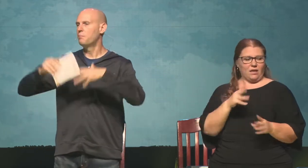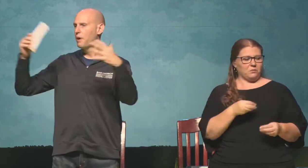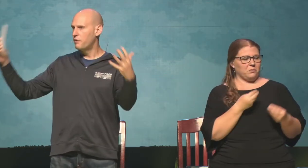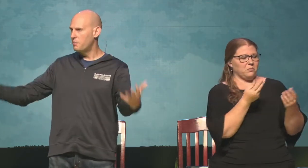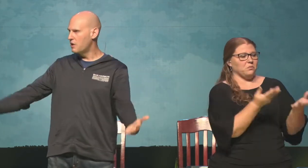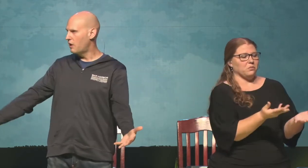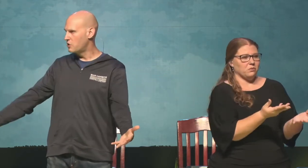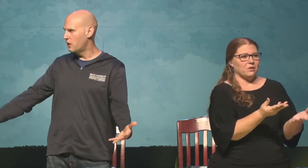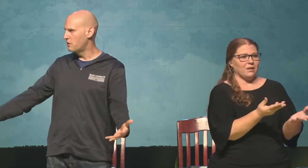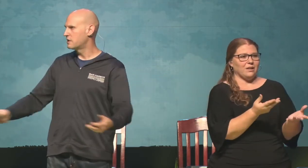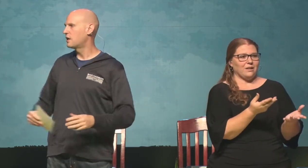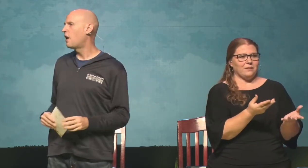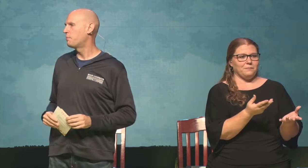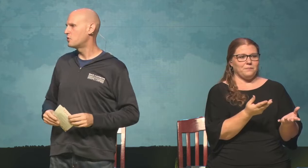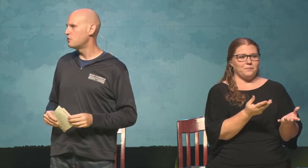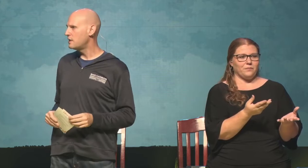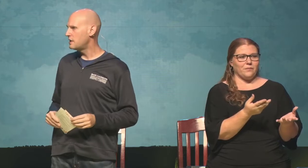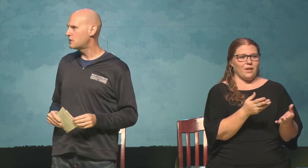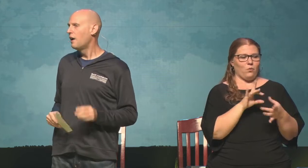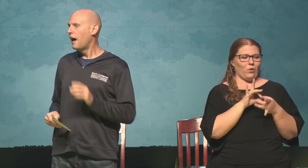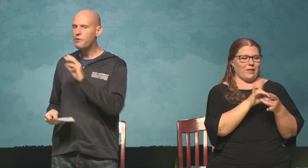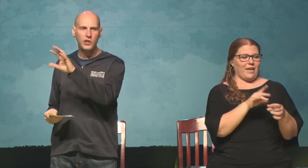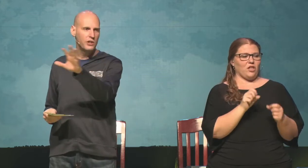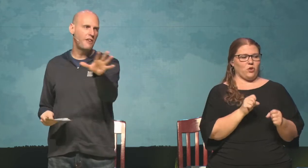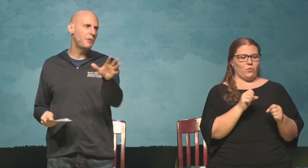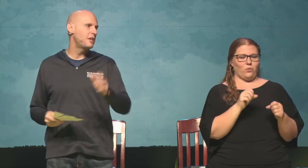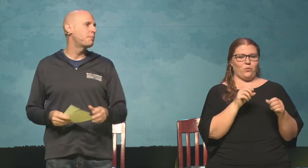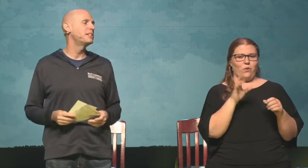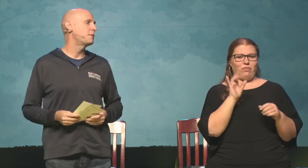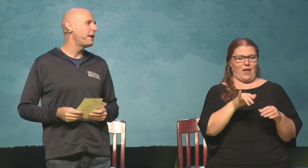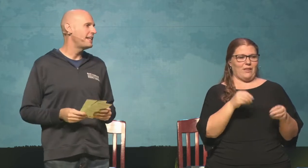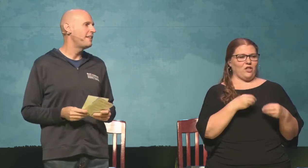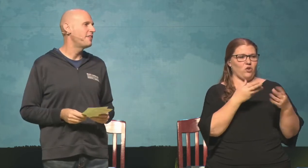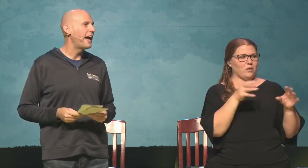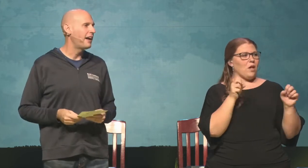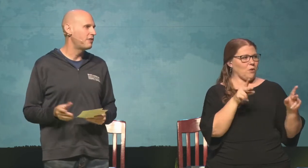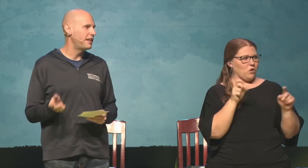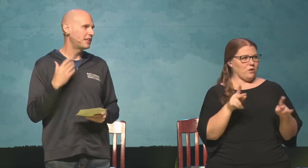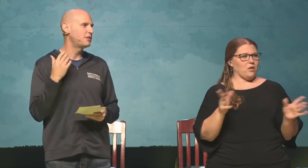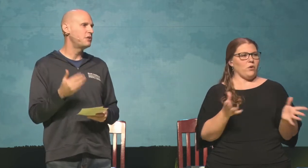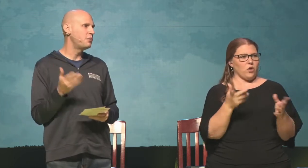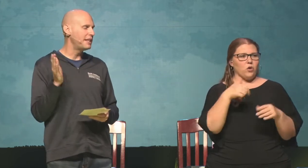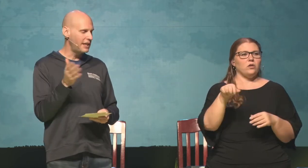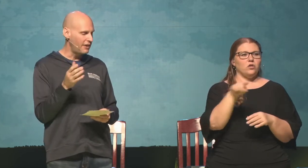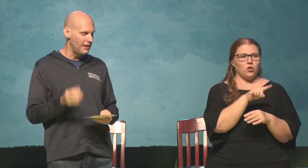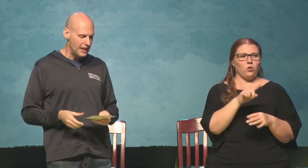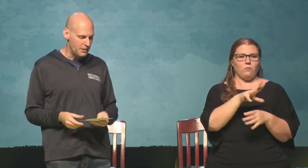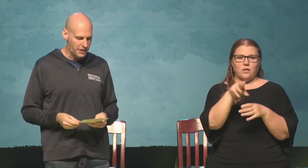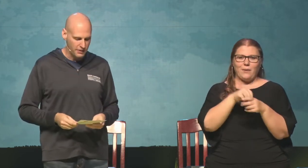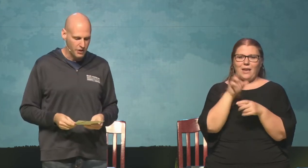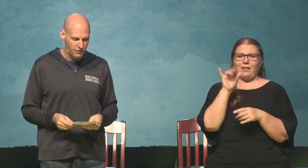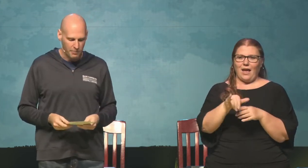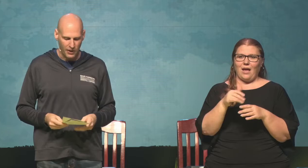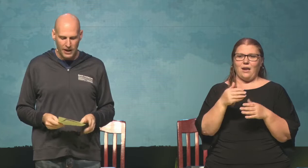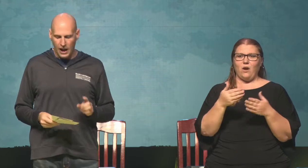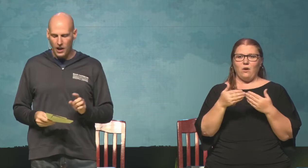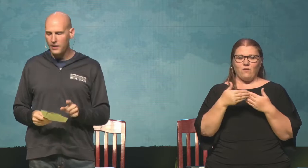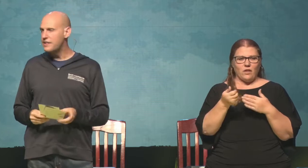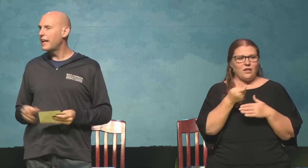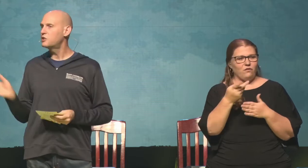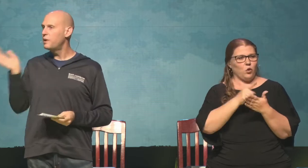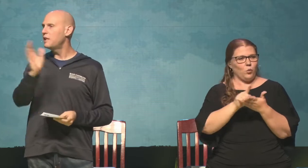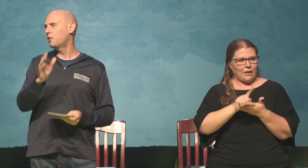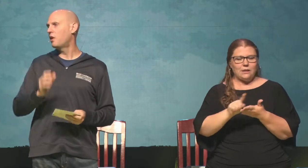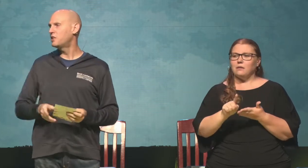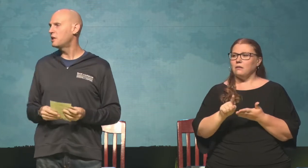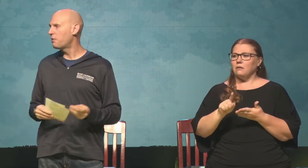these above and beyond generous opportunities. So I would encourage everybody to participate in that over the next few weeks here in the month of November.